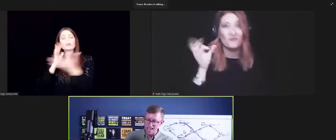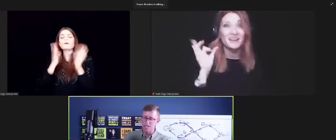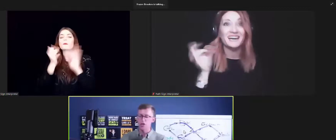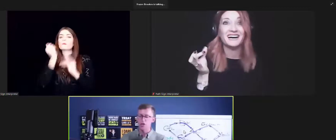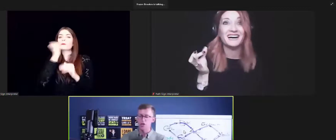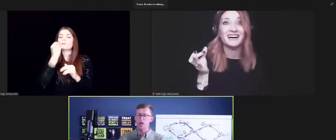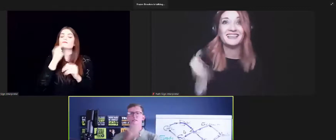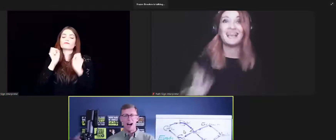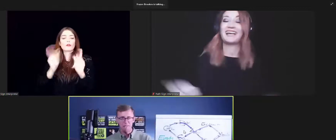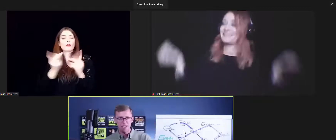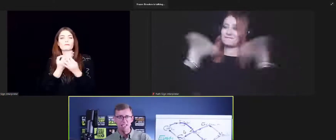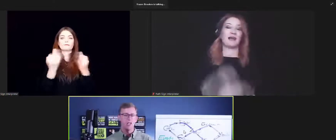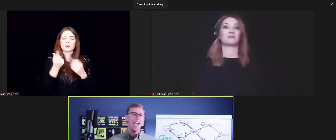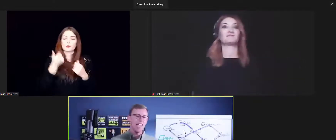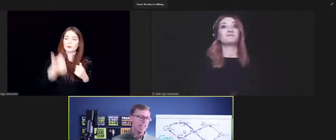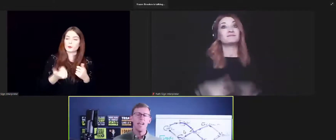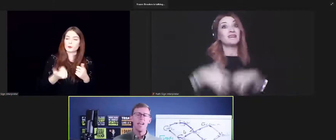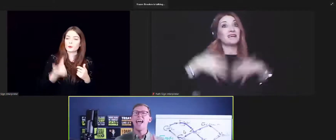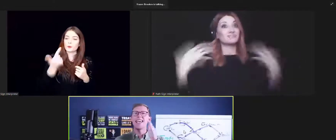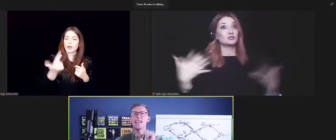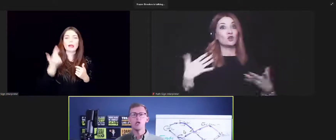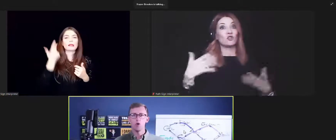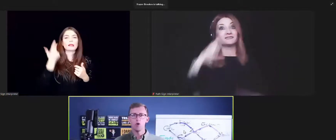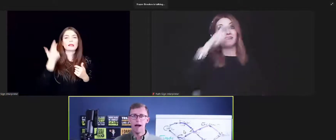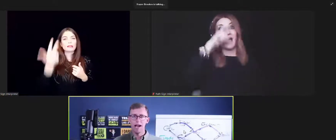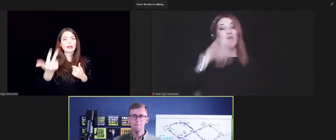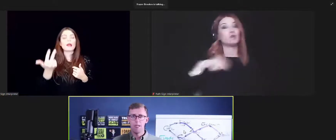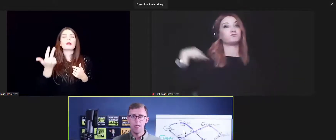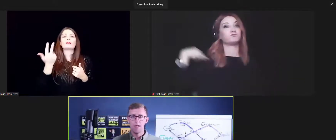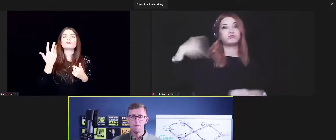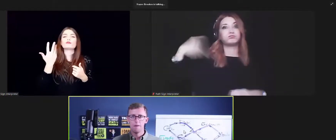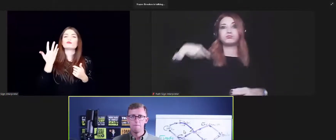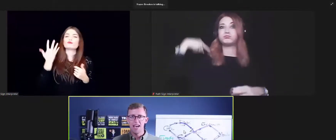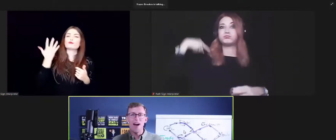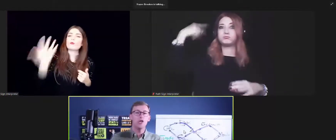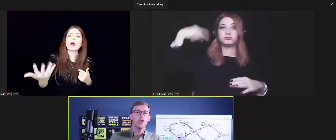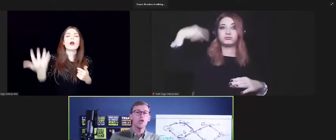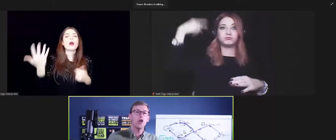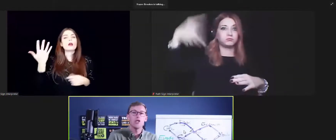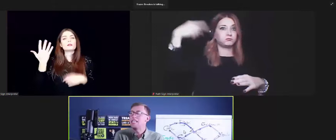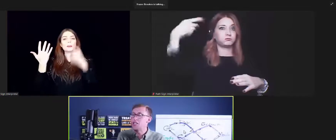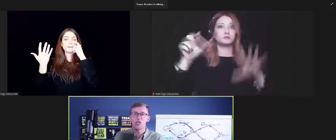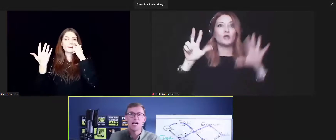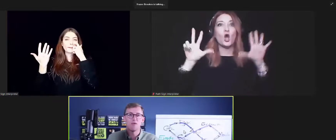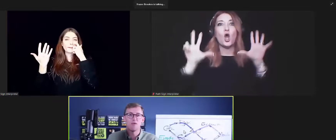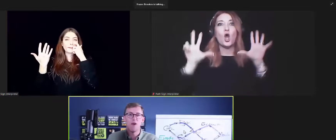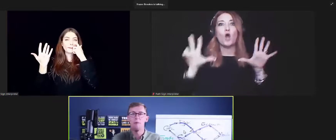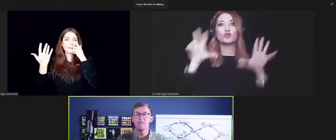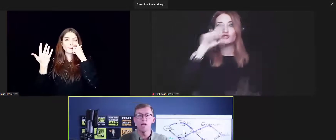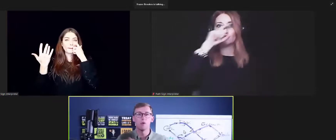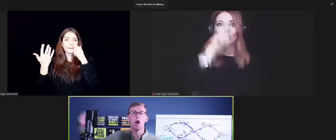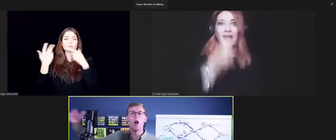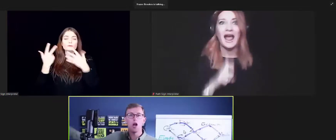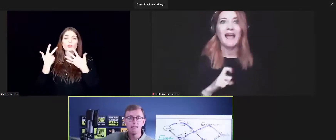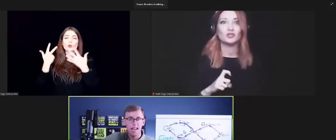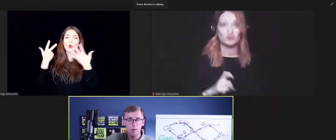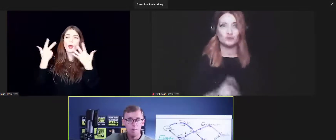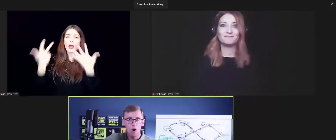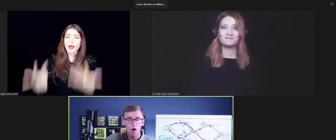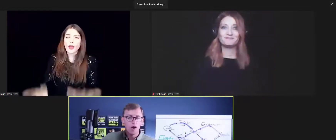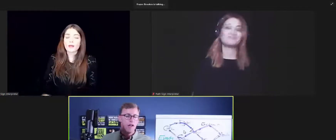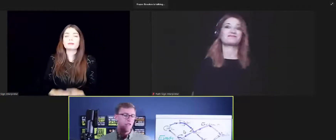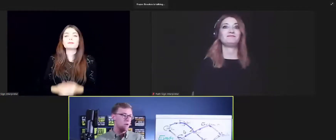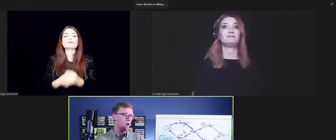years, 5 years, 8 years goes by. Now I could start to see the success, right? Mum and dad were going on a holiday a lot